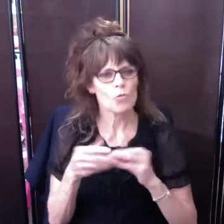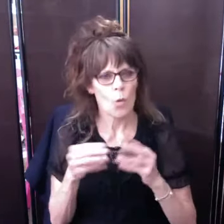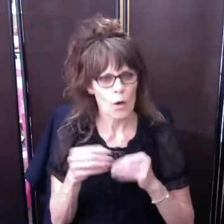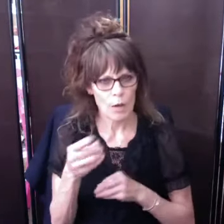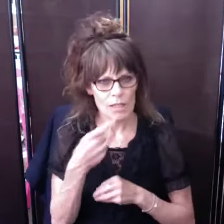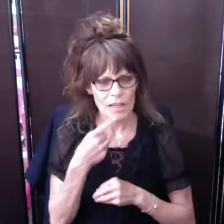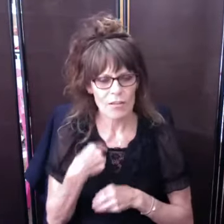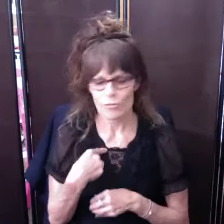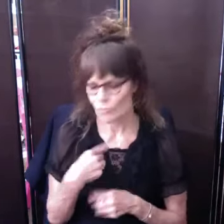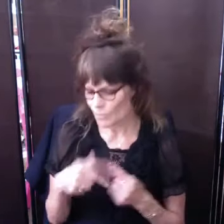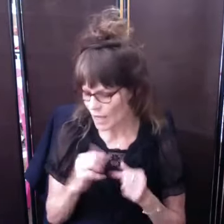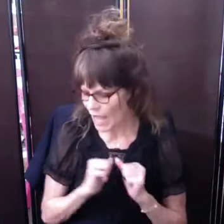can change, how my life changed.